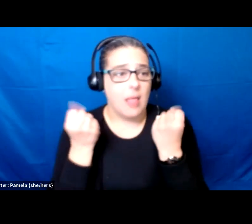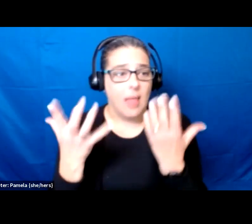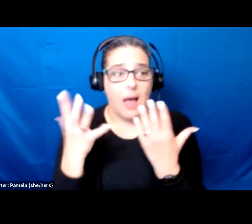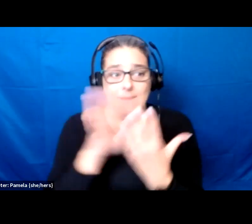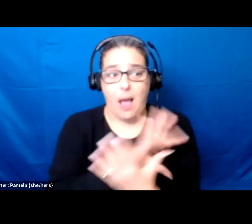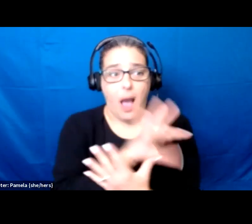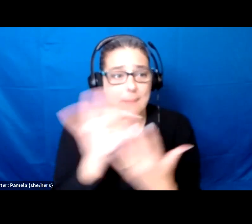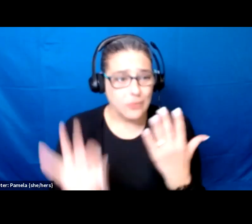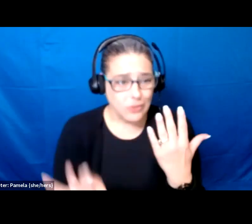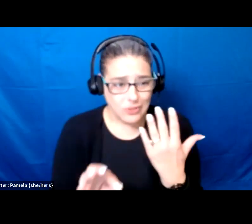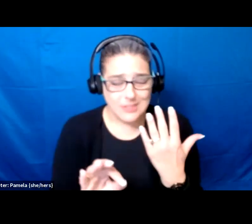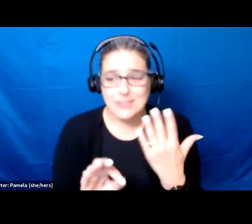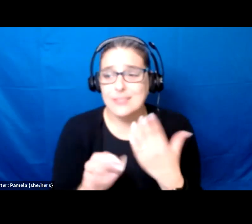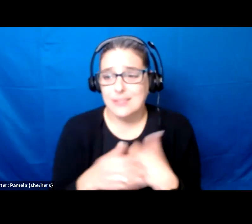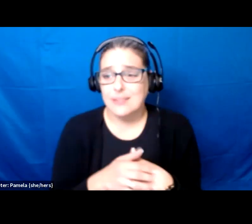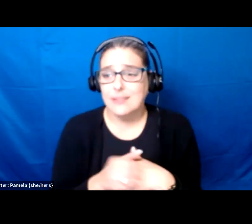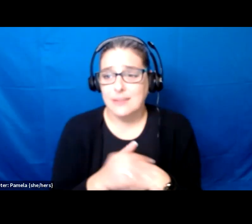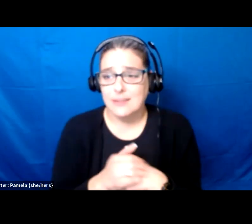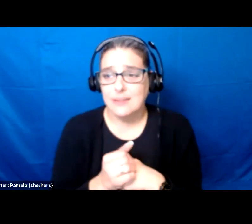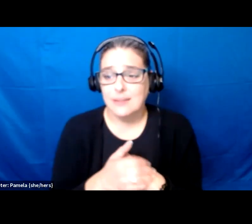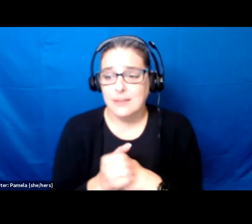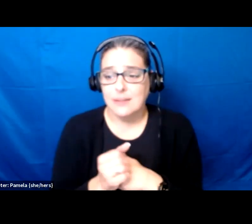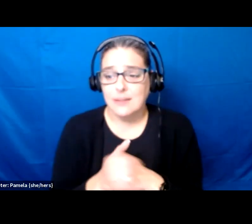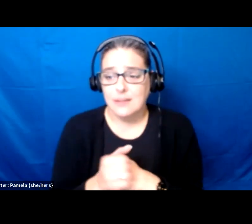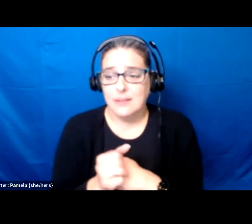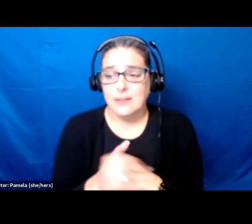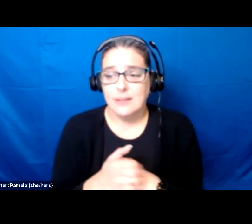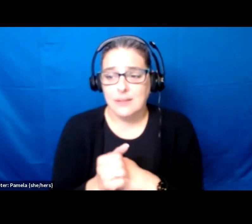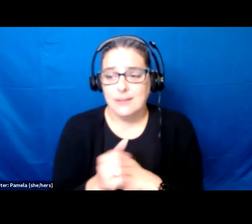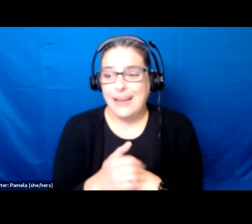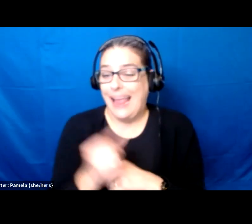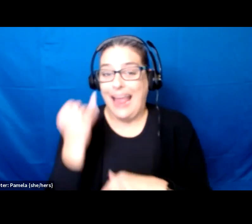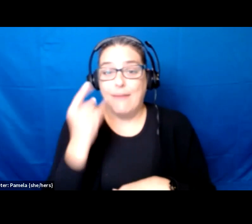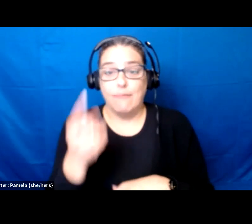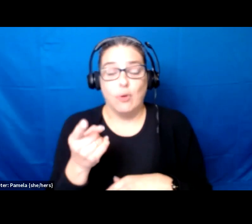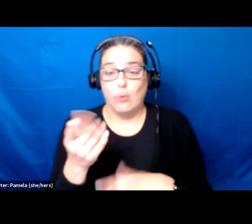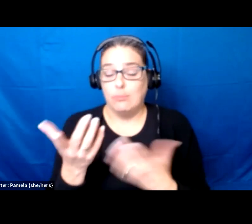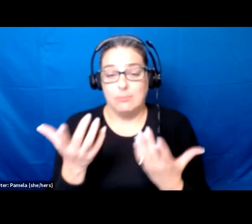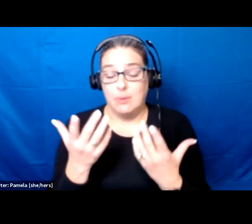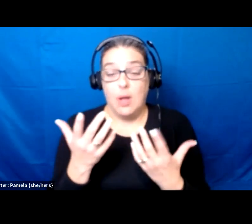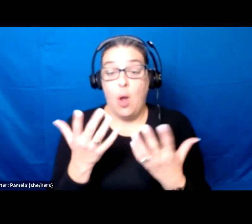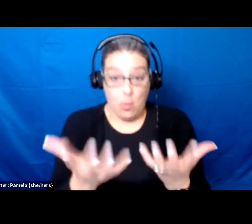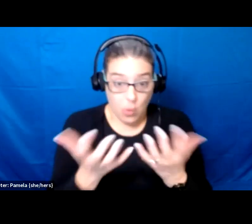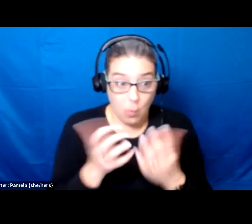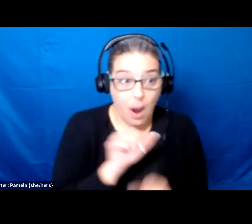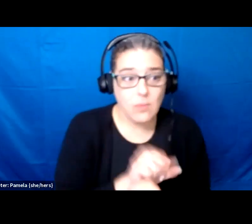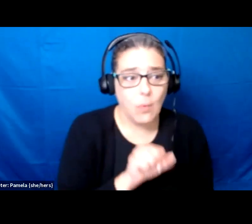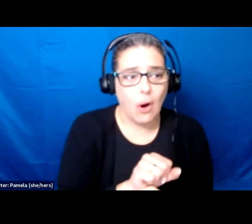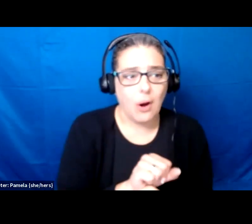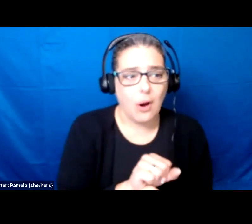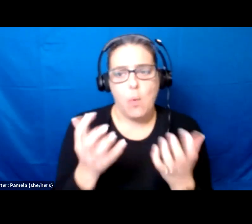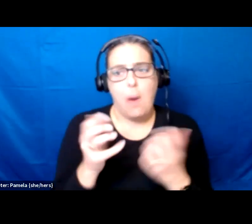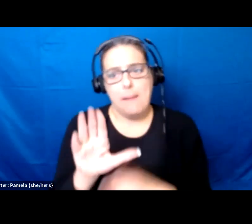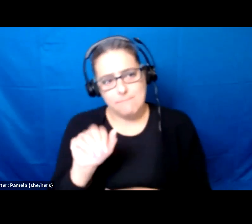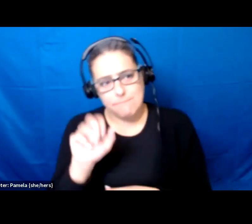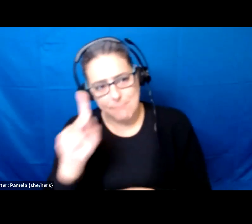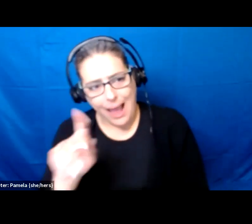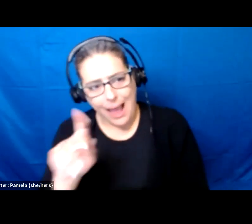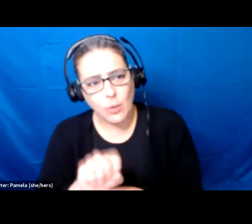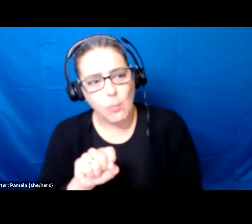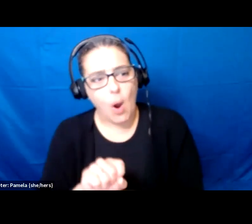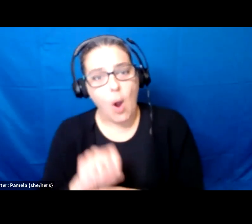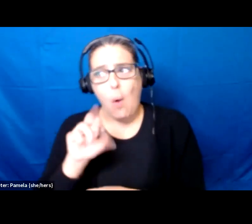disabilities in terms of employment, going back to work, retaining employment. But I think it